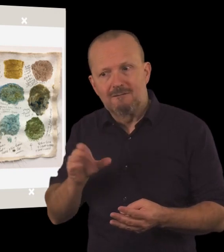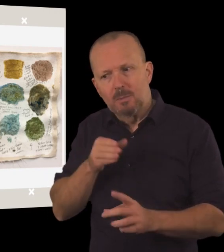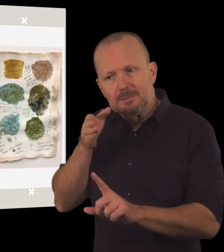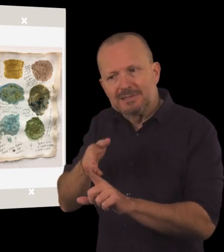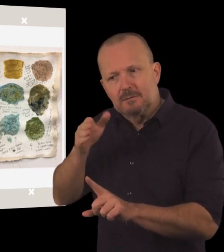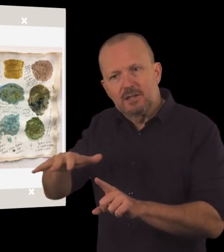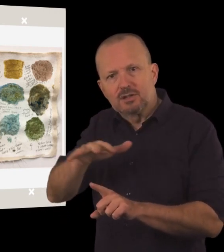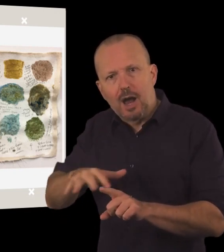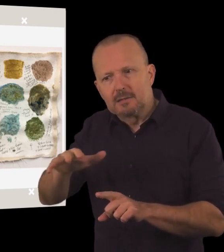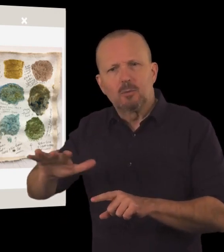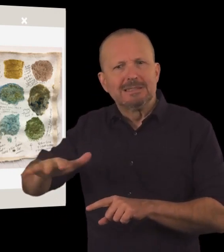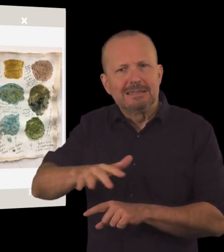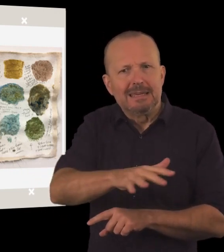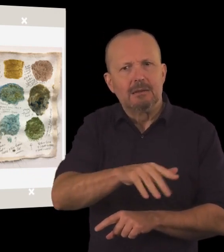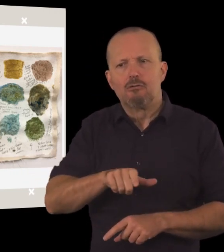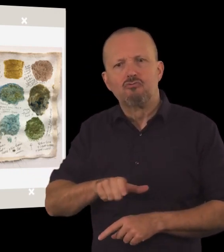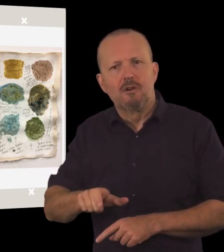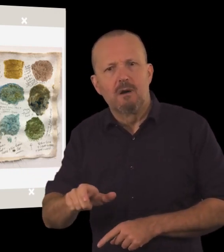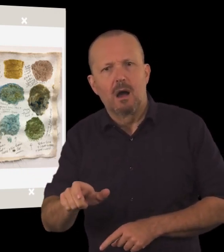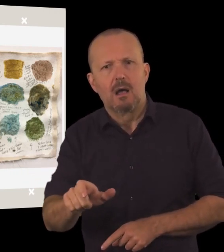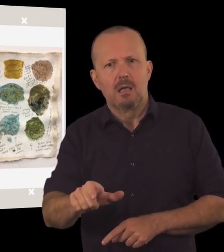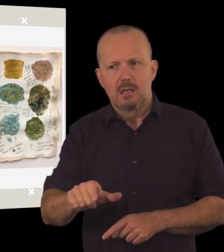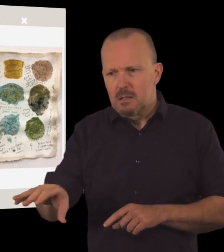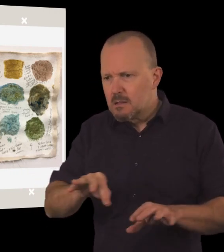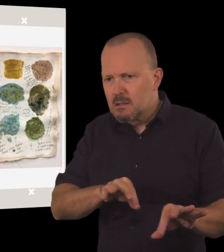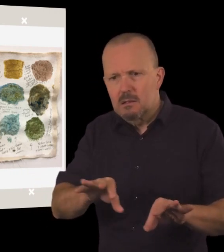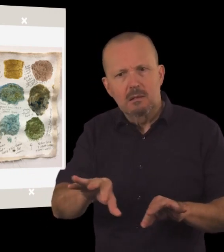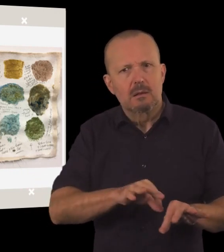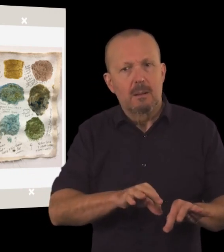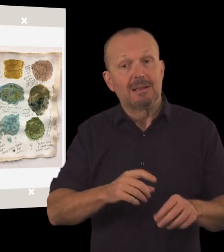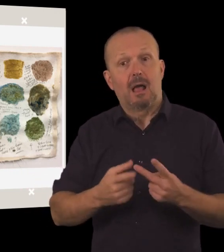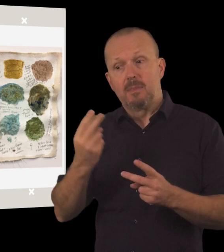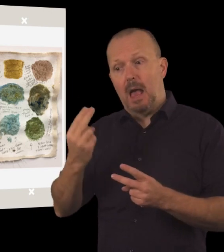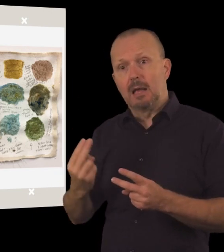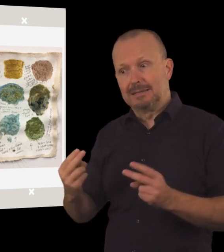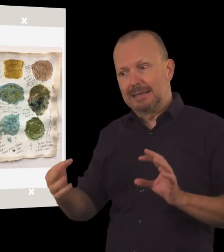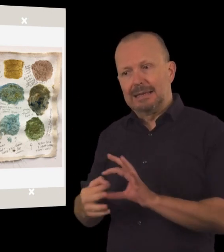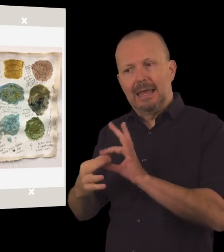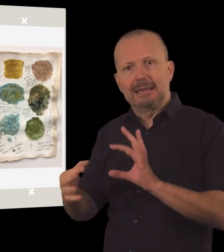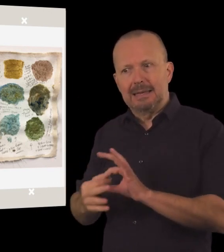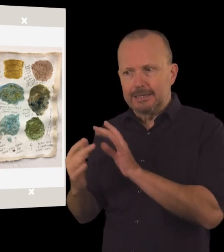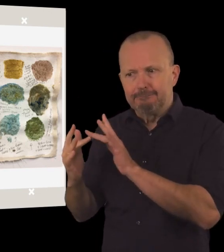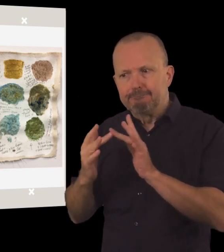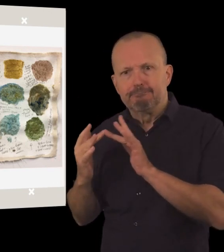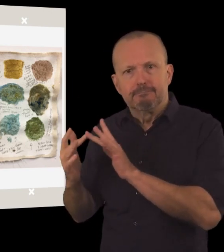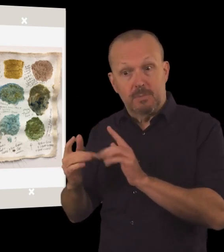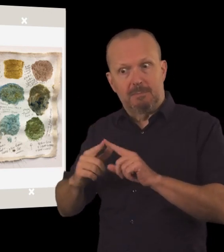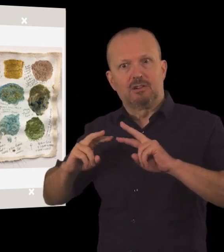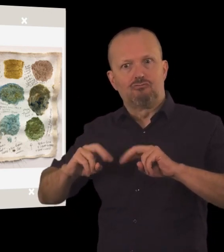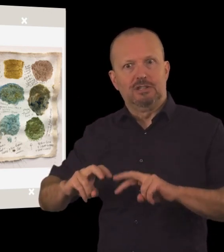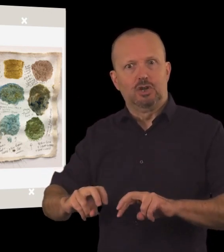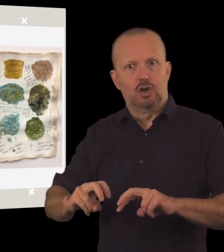used water from specific sites, from seas and rivers, and I connected with other artists, and I researched